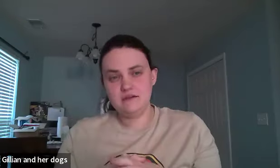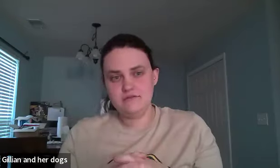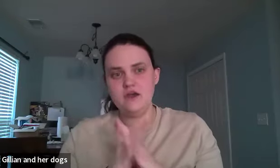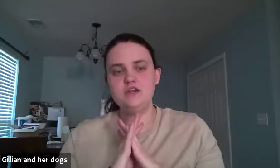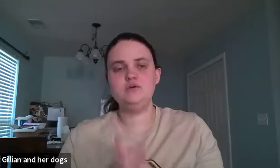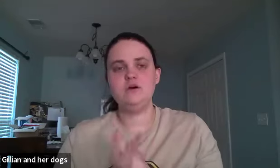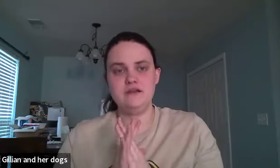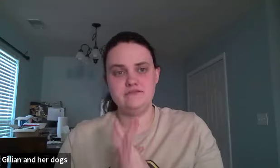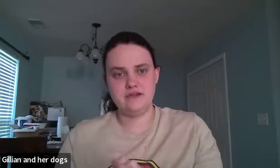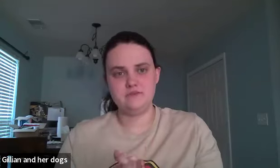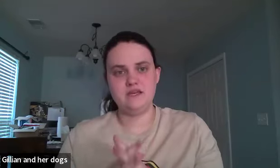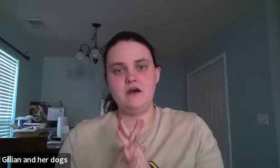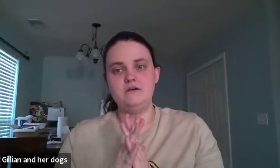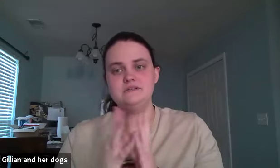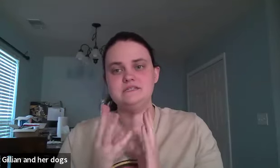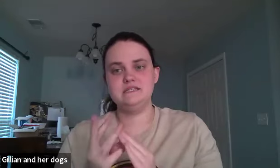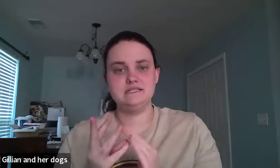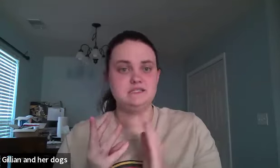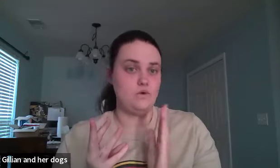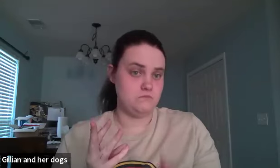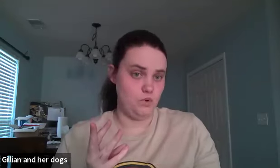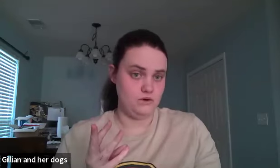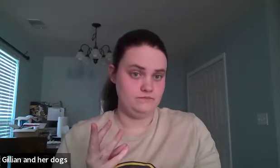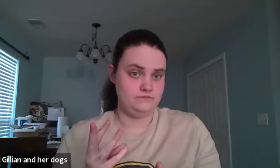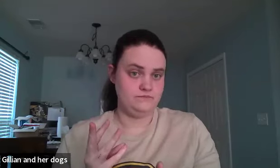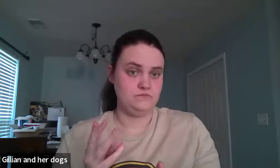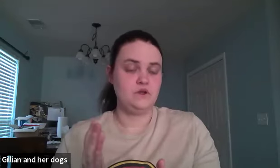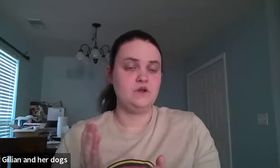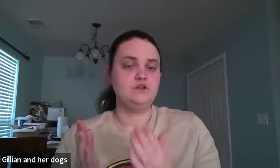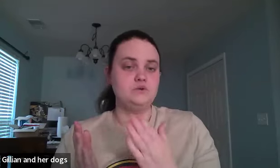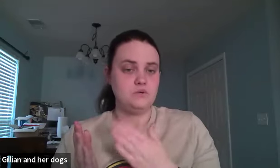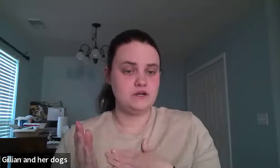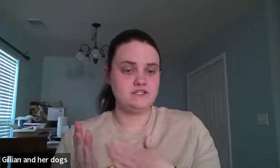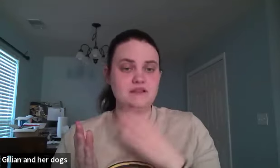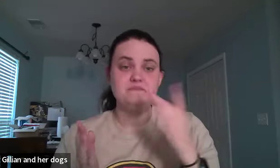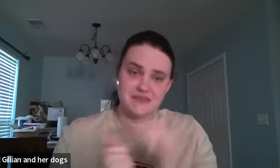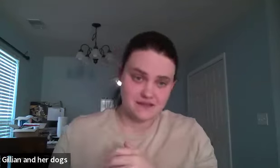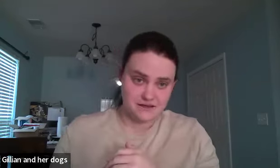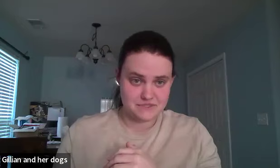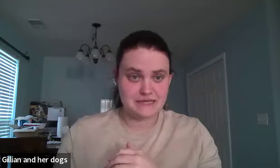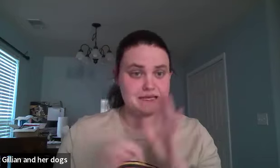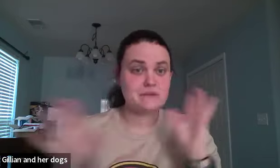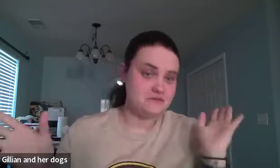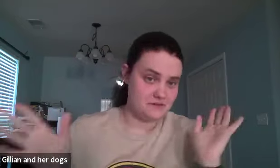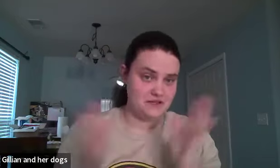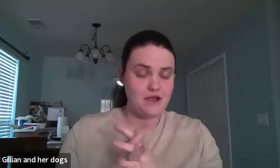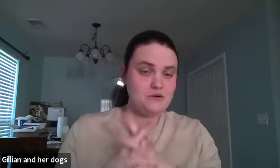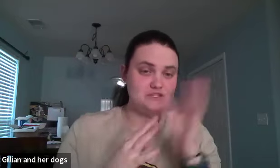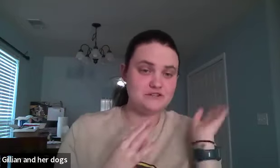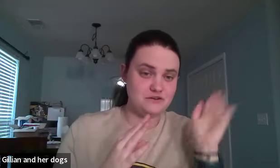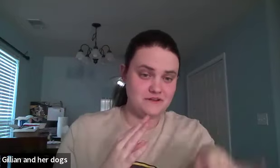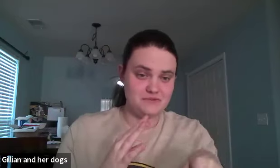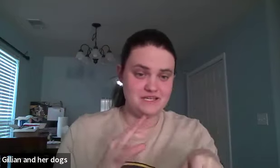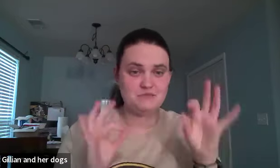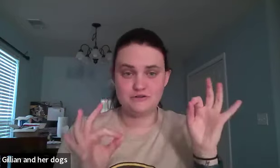If you are a family of 6 or more, you would want to do like Miss Katie. Miss Katie's got a big family. I always use her family as a